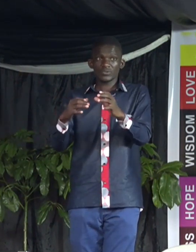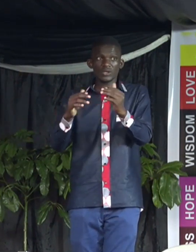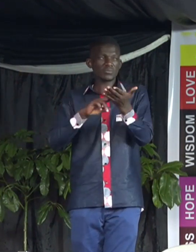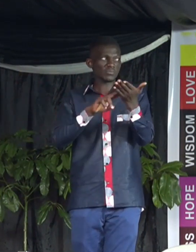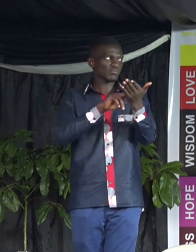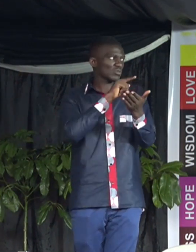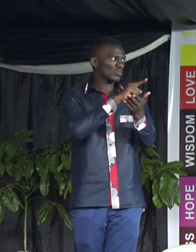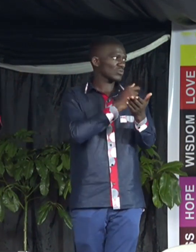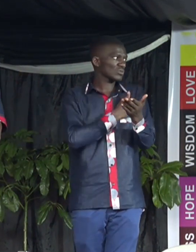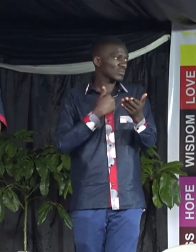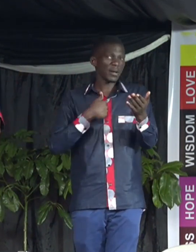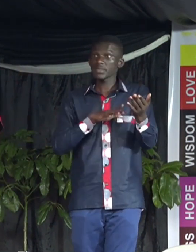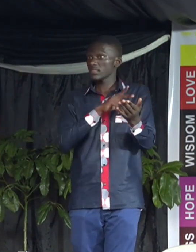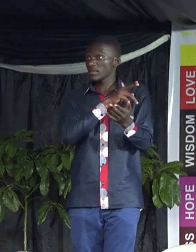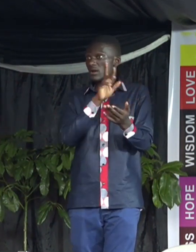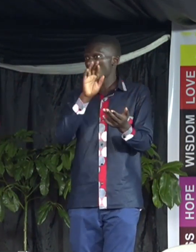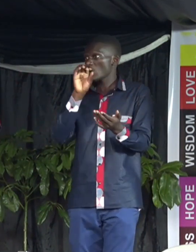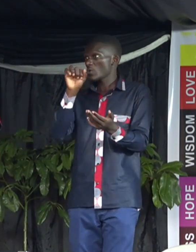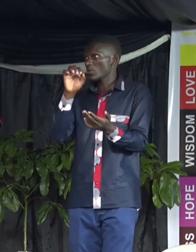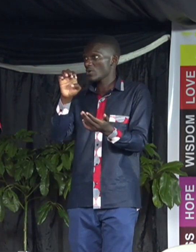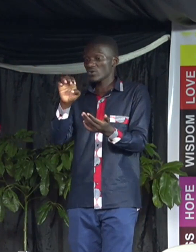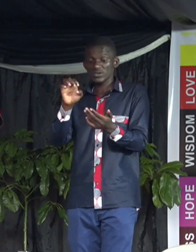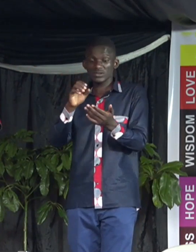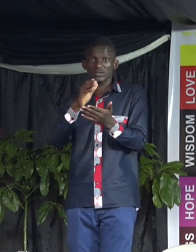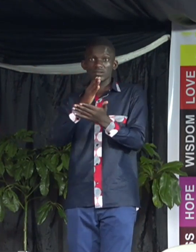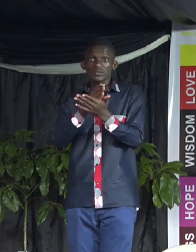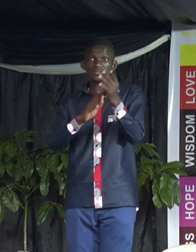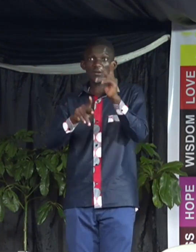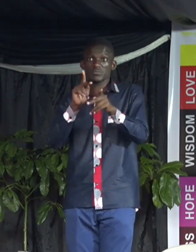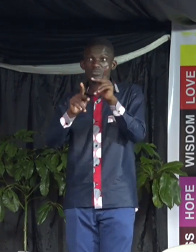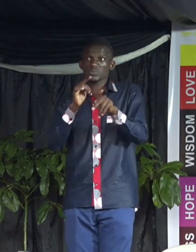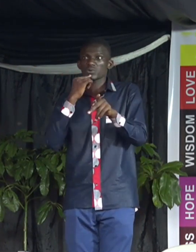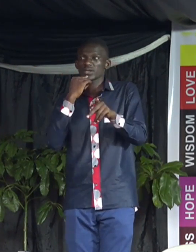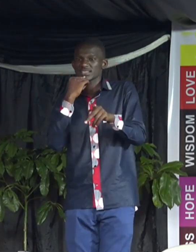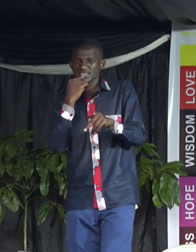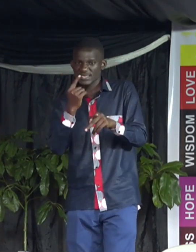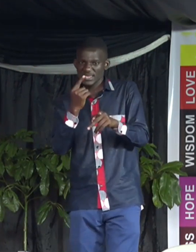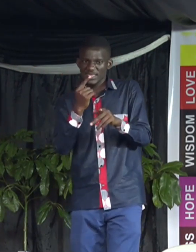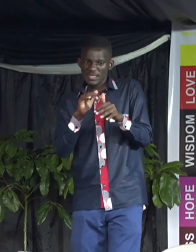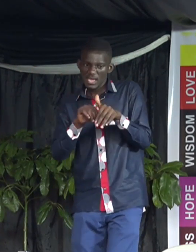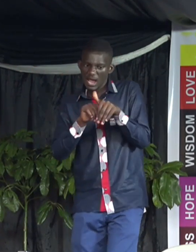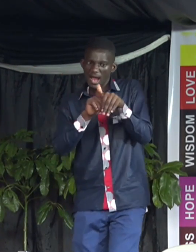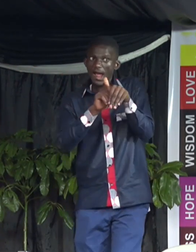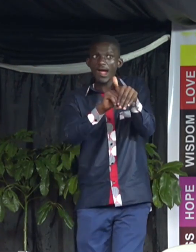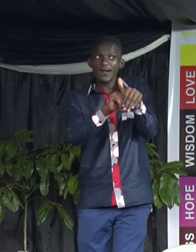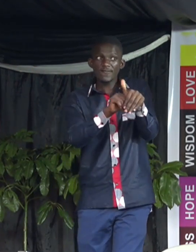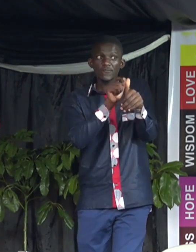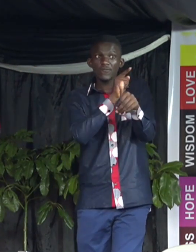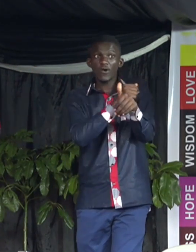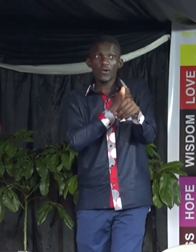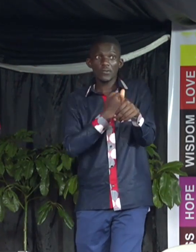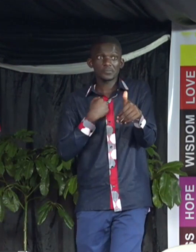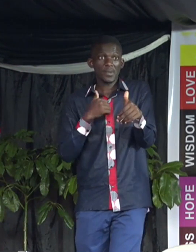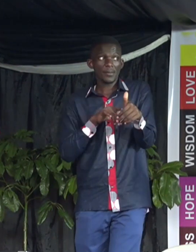mkwano gwange. Mami, let me use it as an example. Obuli pro mami. There are some groups that support things about